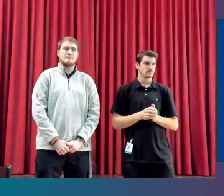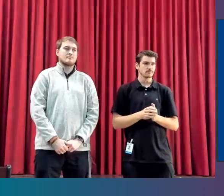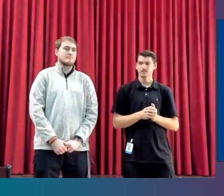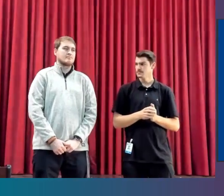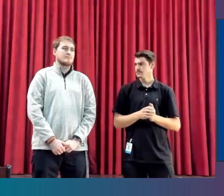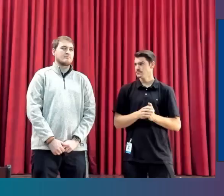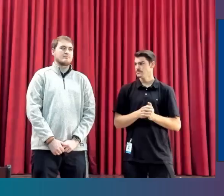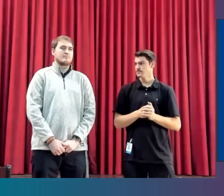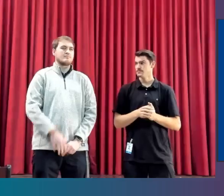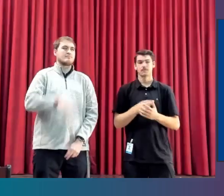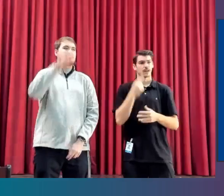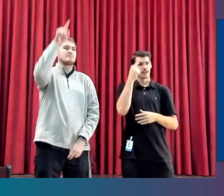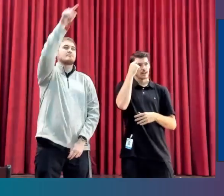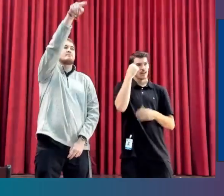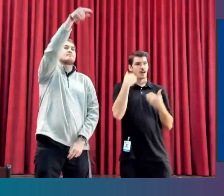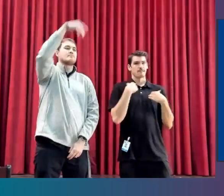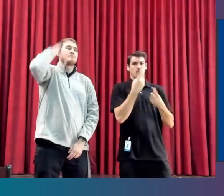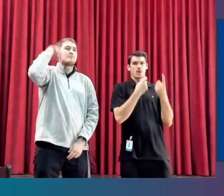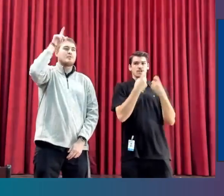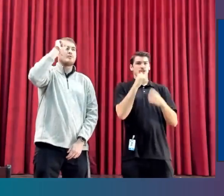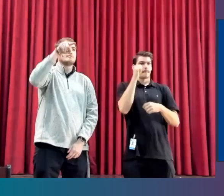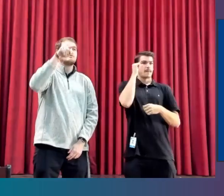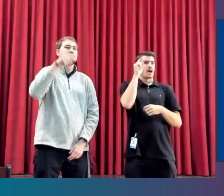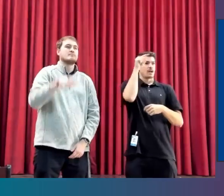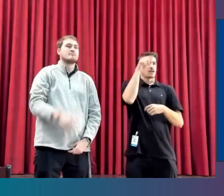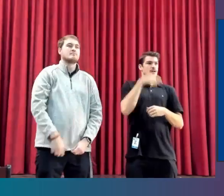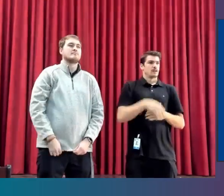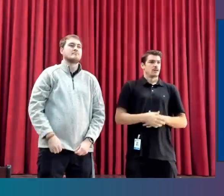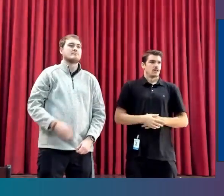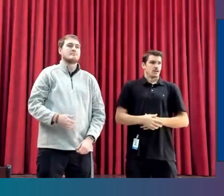I think we had some questions in the back as well.